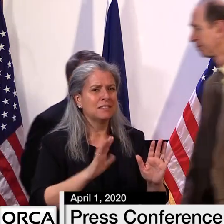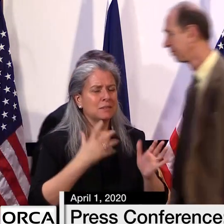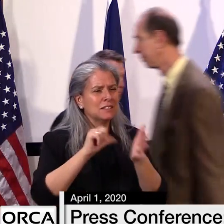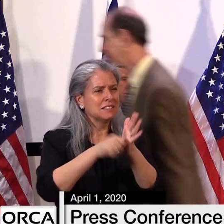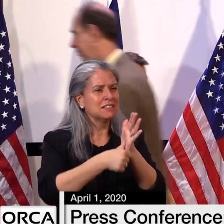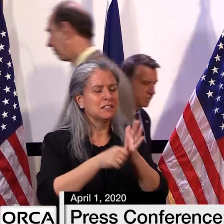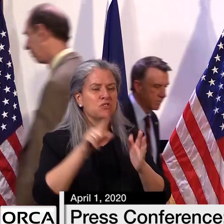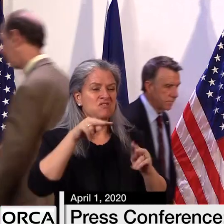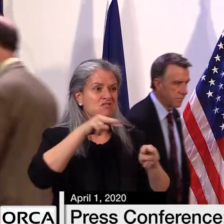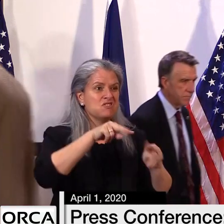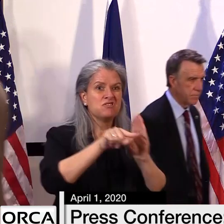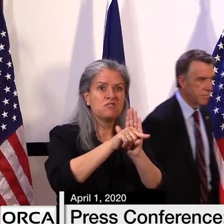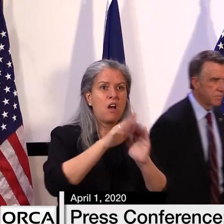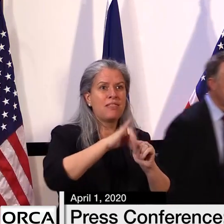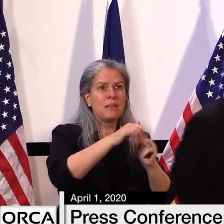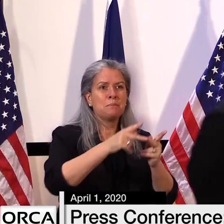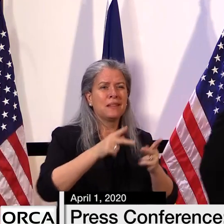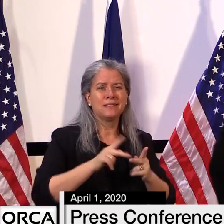Sean